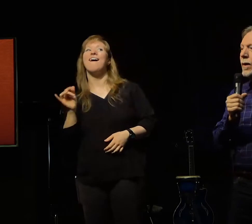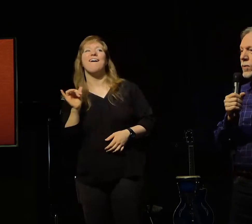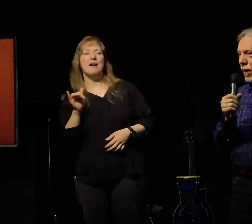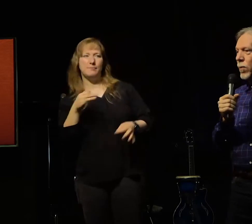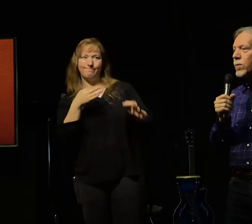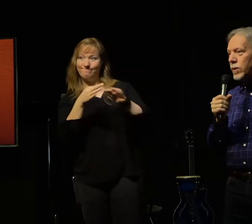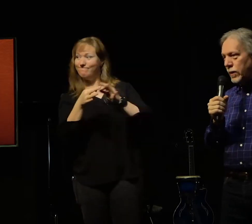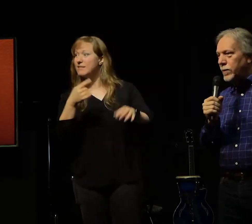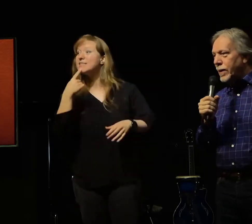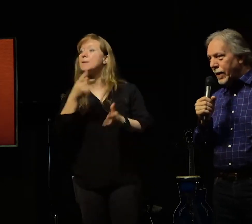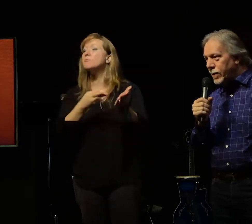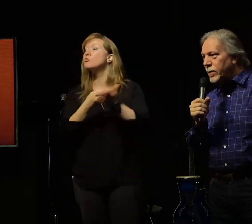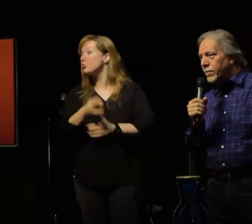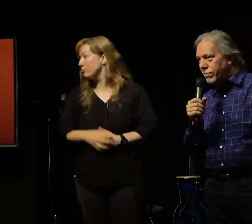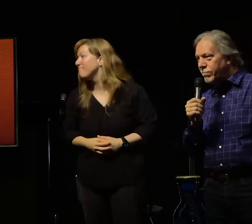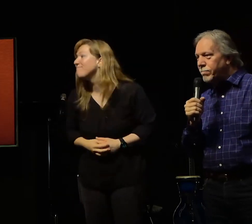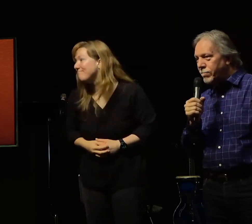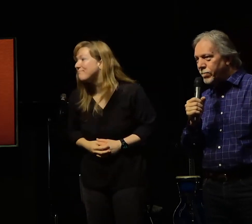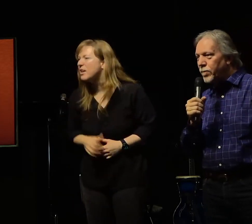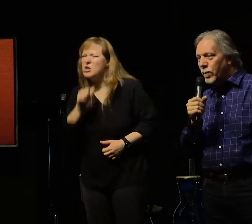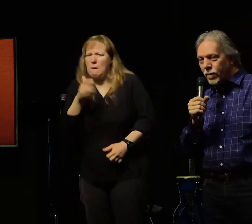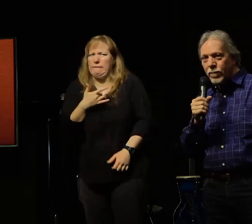you need to tell them who Jesus is.